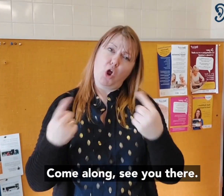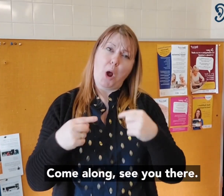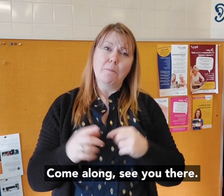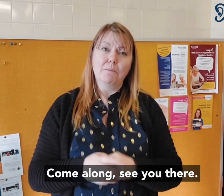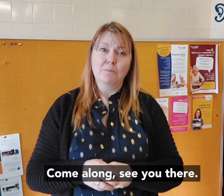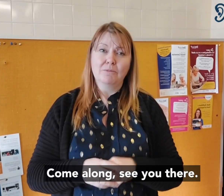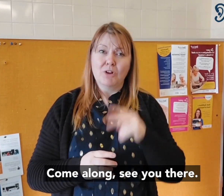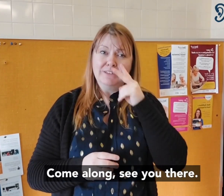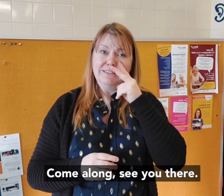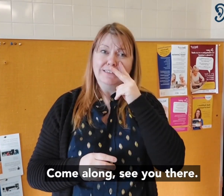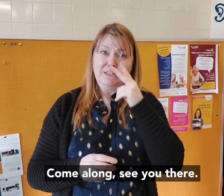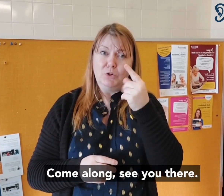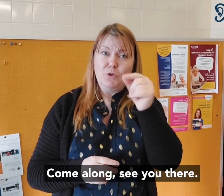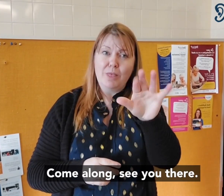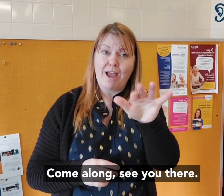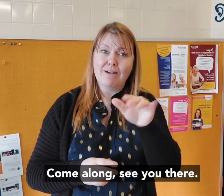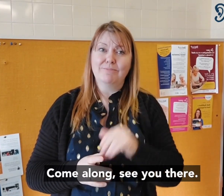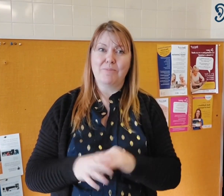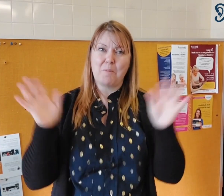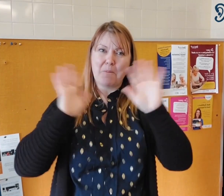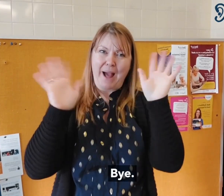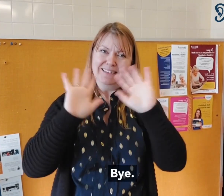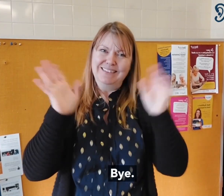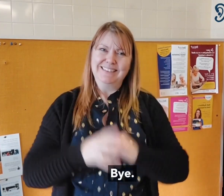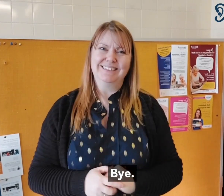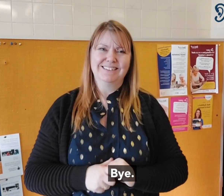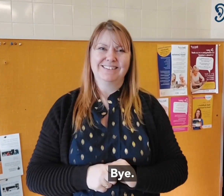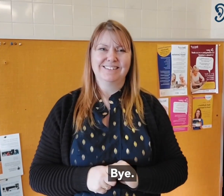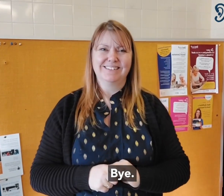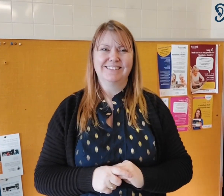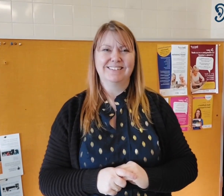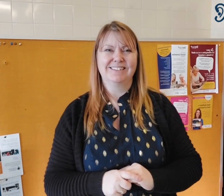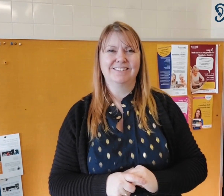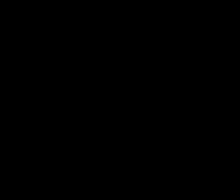So come along and we'll see you there. Bye! Bye! Bye! Bye!